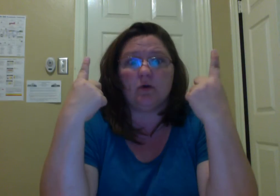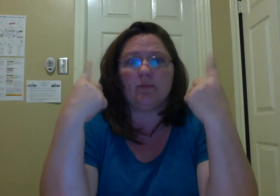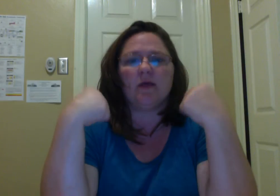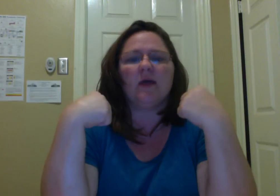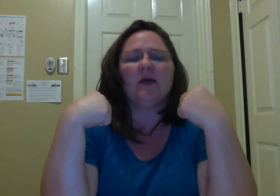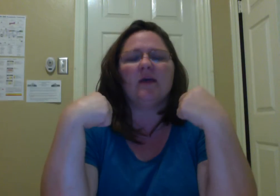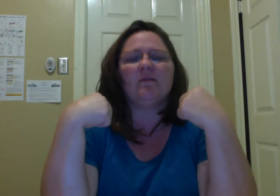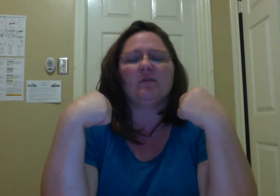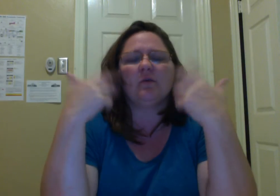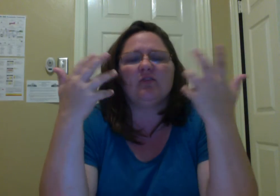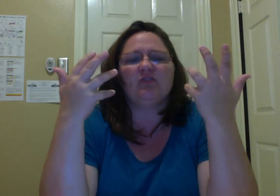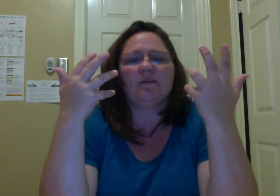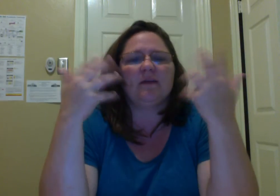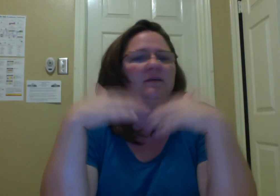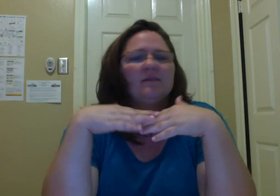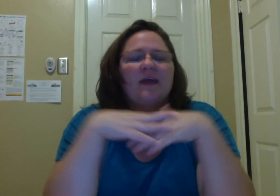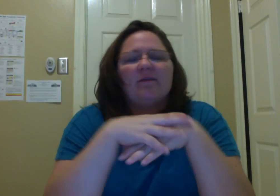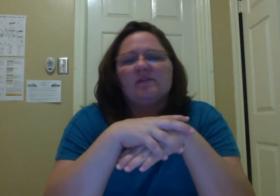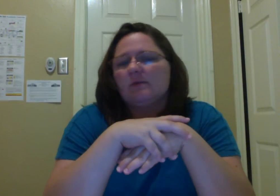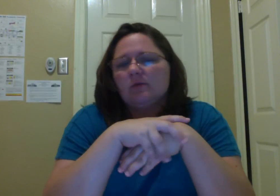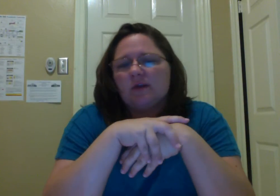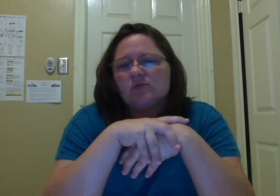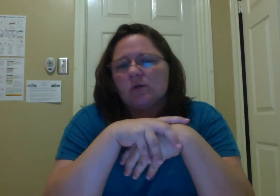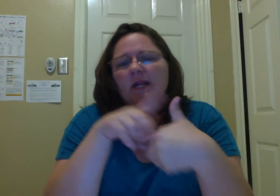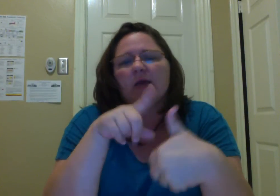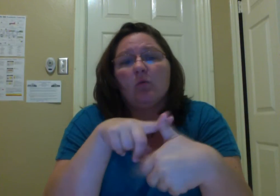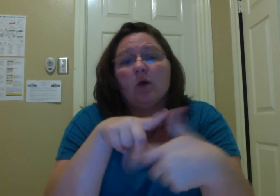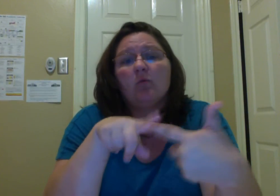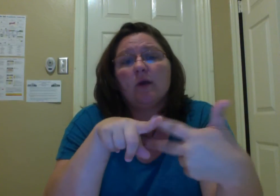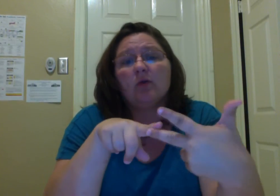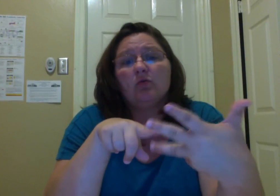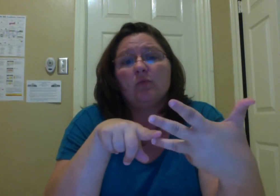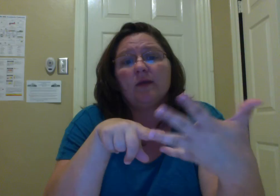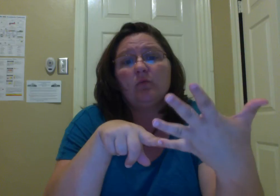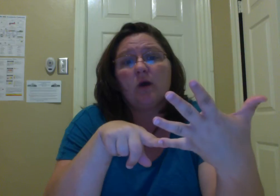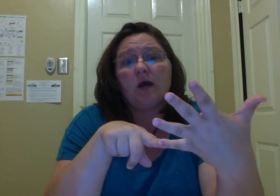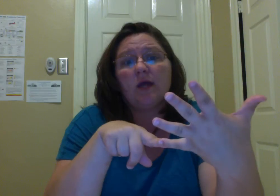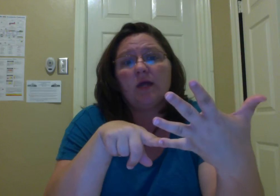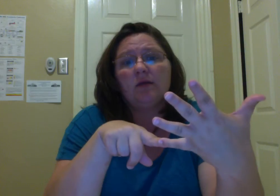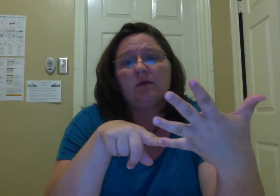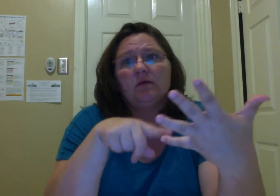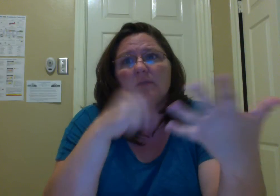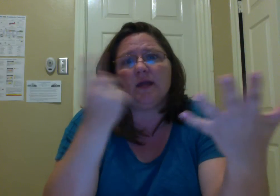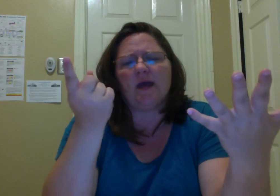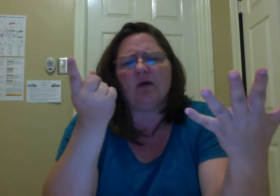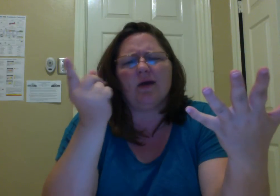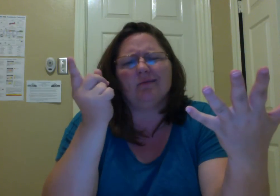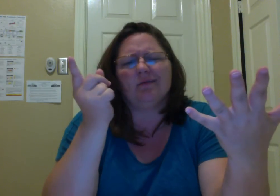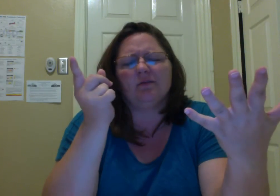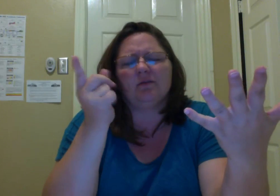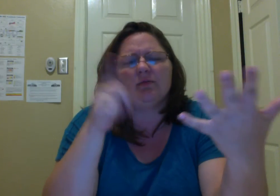up. If it's a question that doesn't have a WH word in it, like what, where, who, when, why, and how is considered